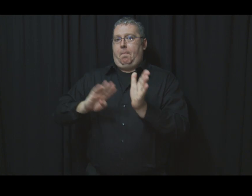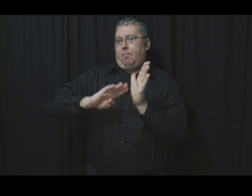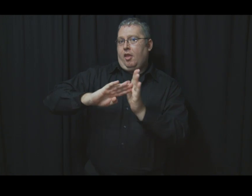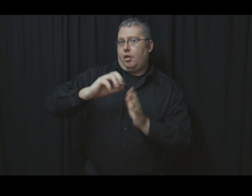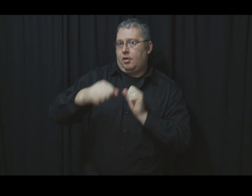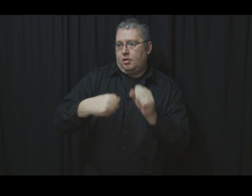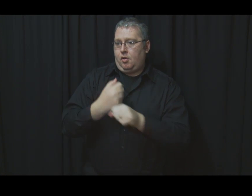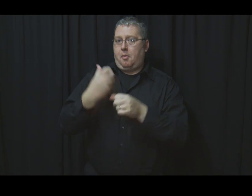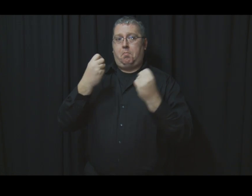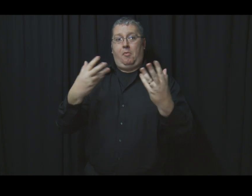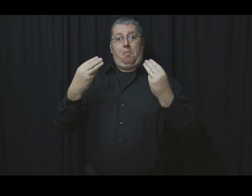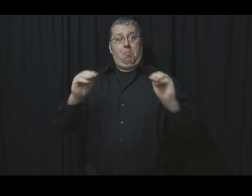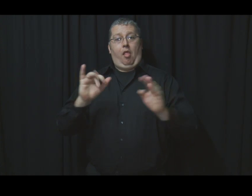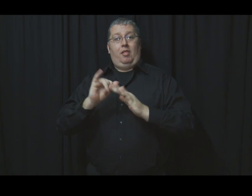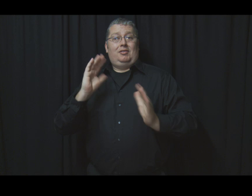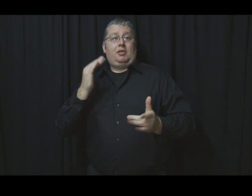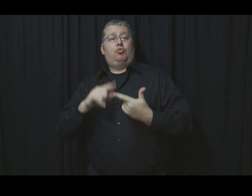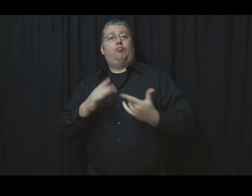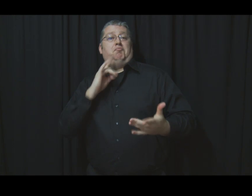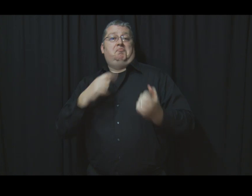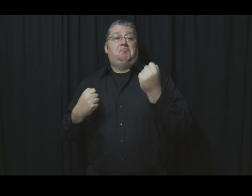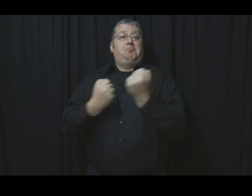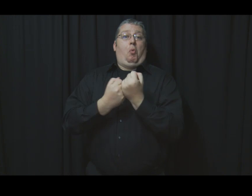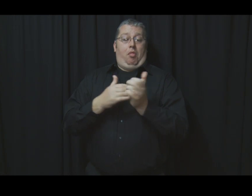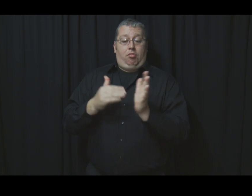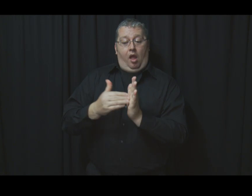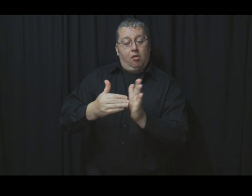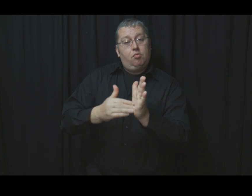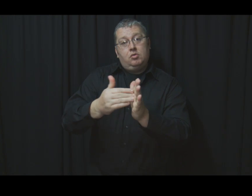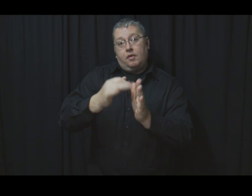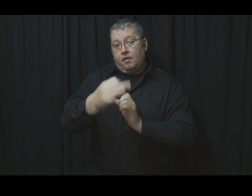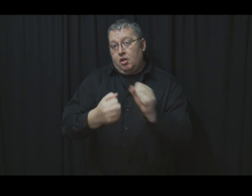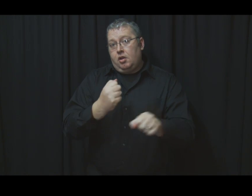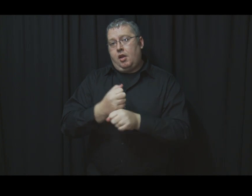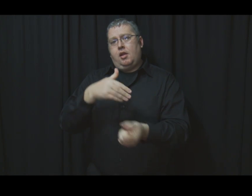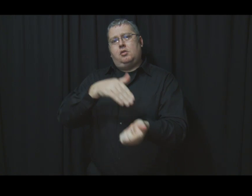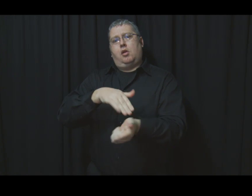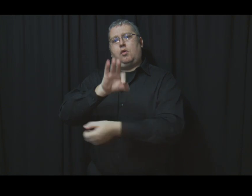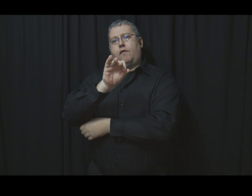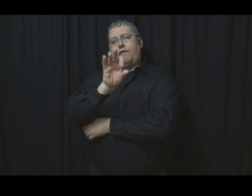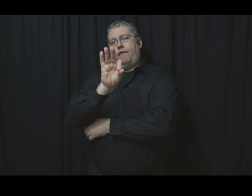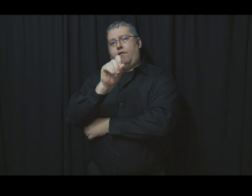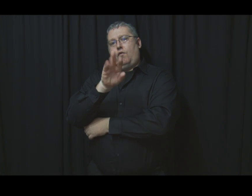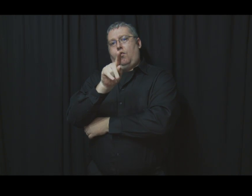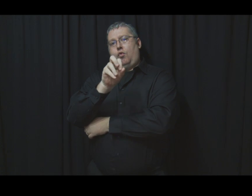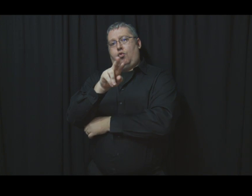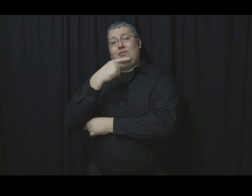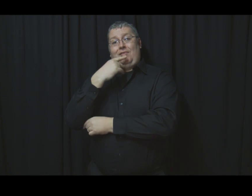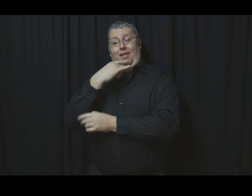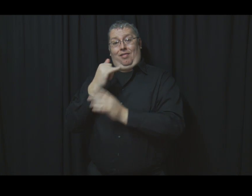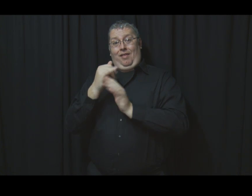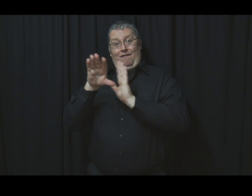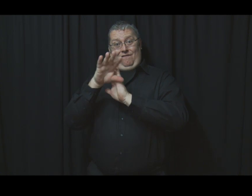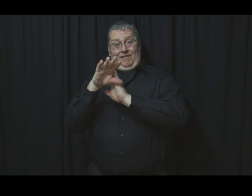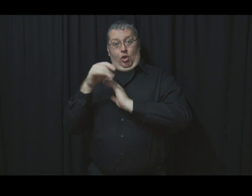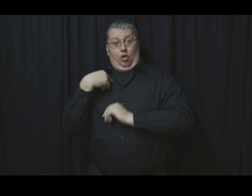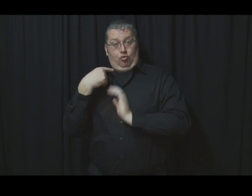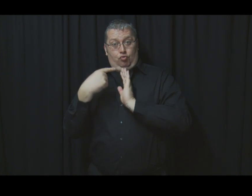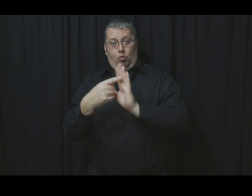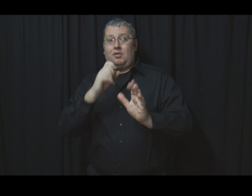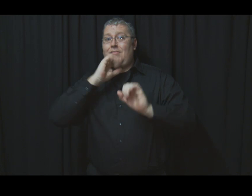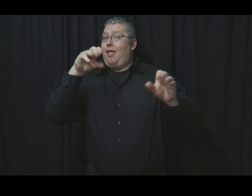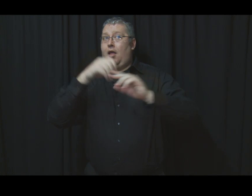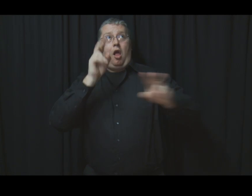many methods that seem to support thousands of years. As Dr. Faulkner said in the little video clip I showed, there is nothing in